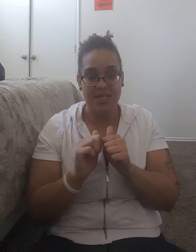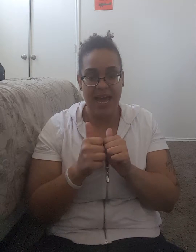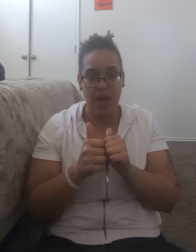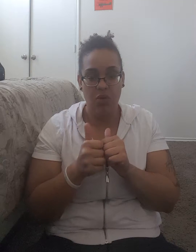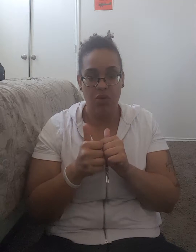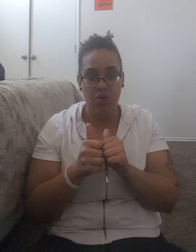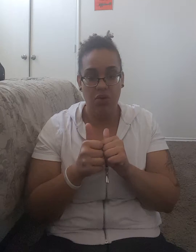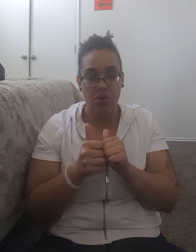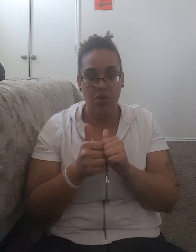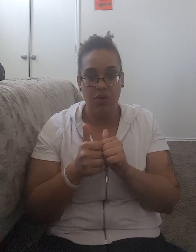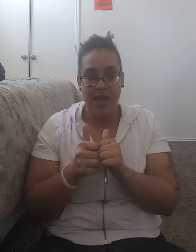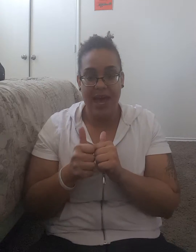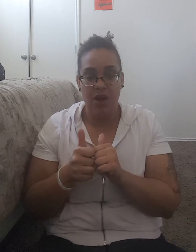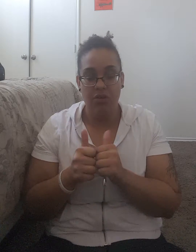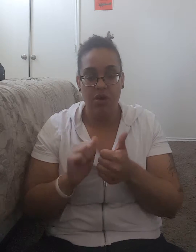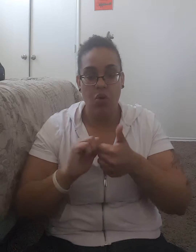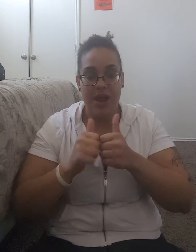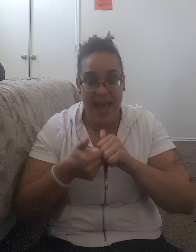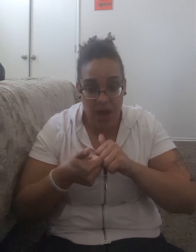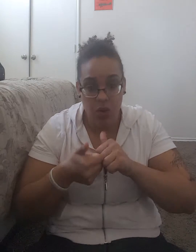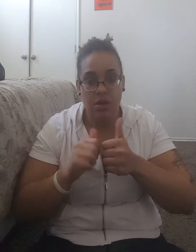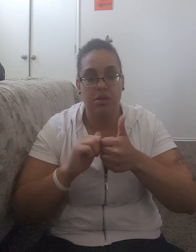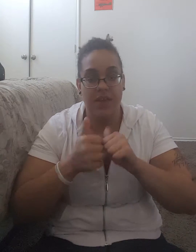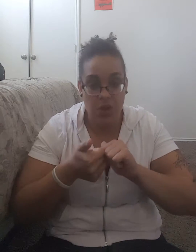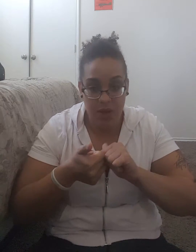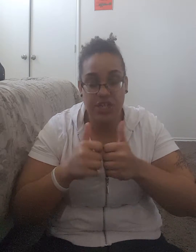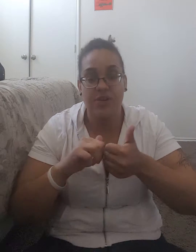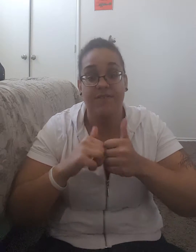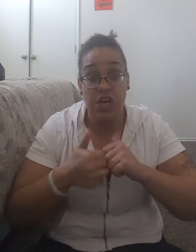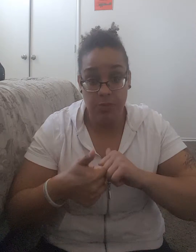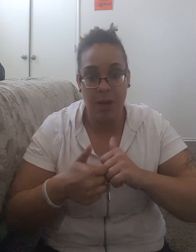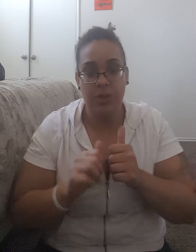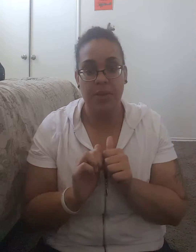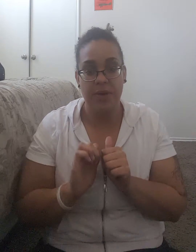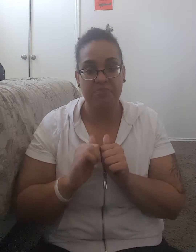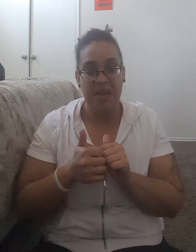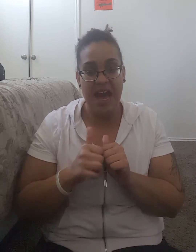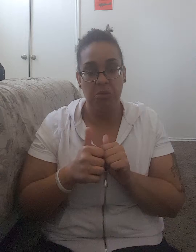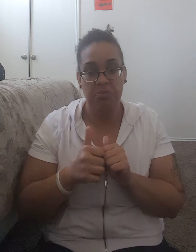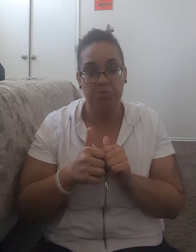how. How or how, if you want to do it very properly, but how.